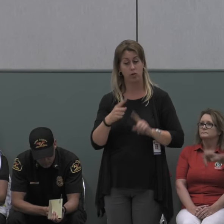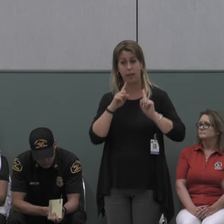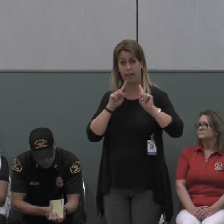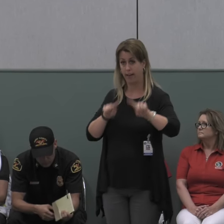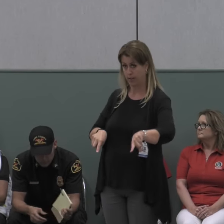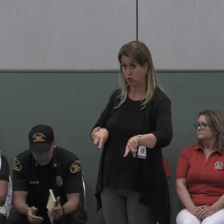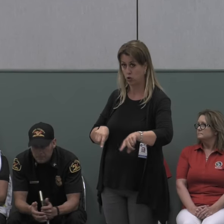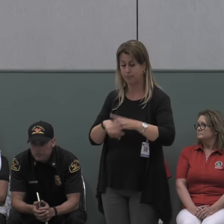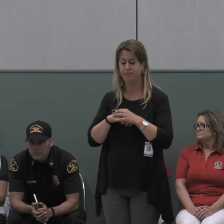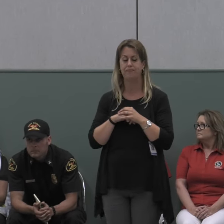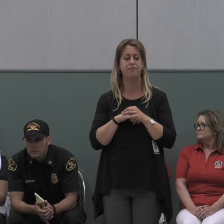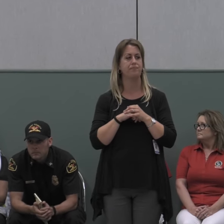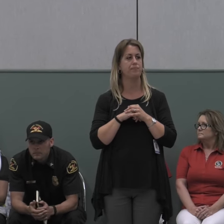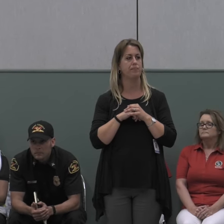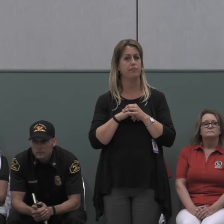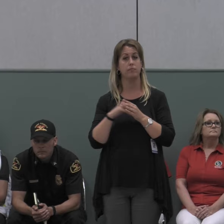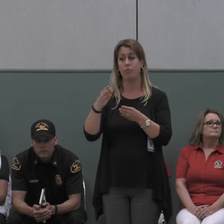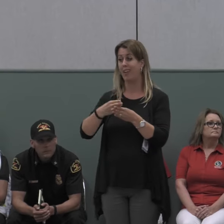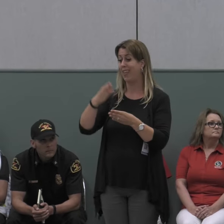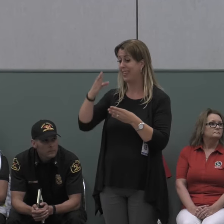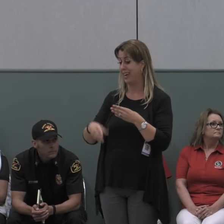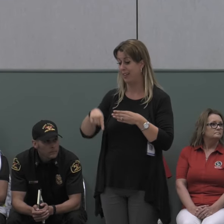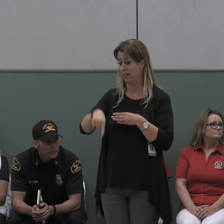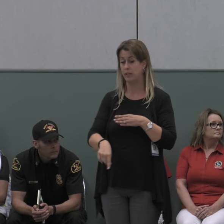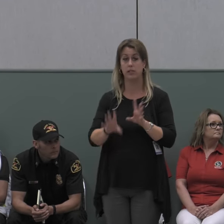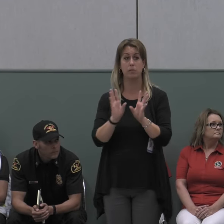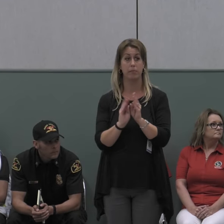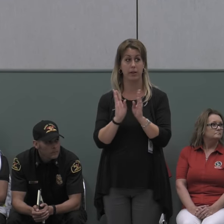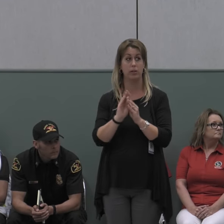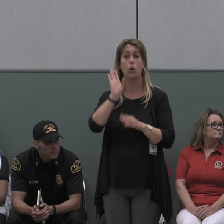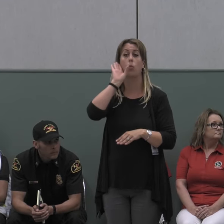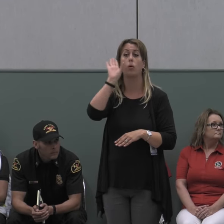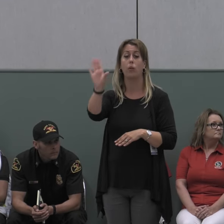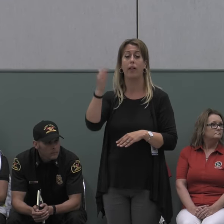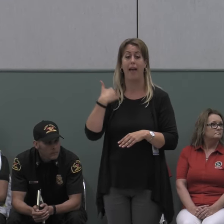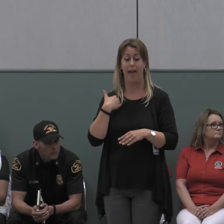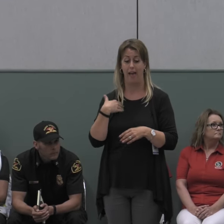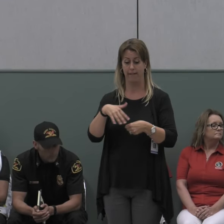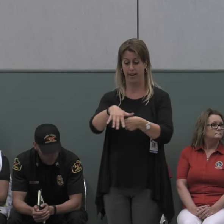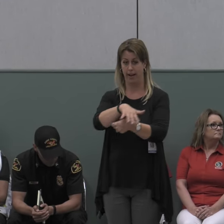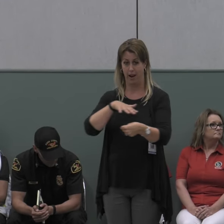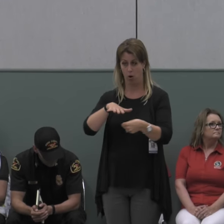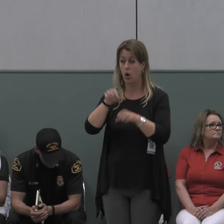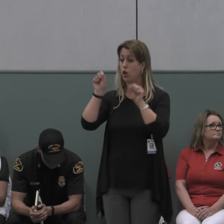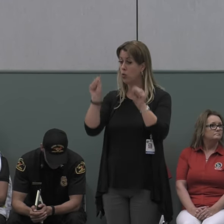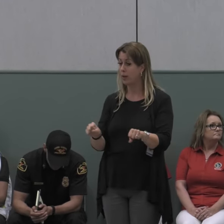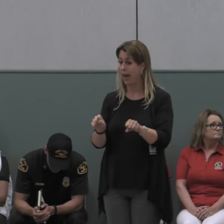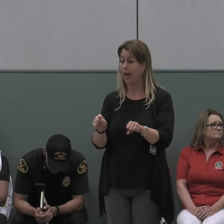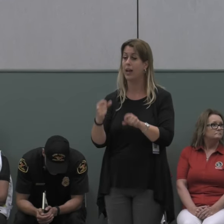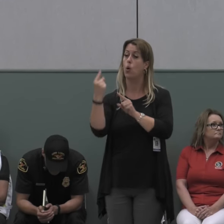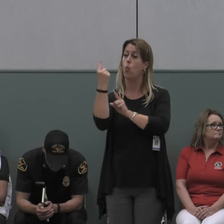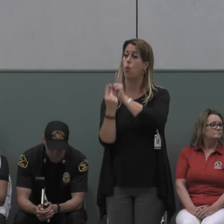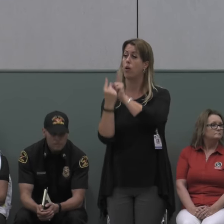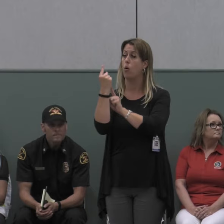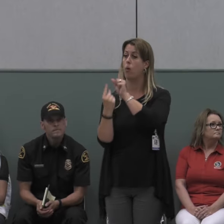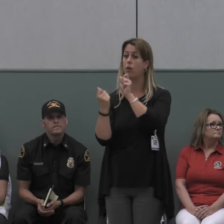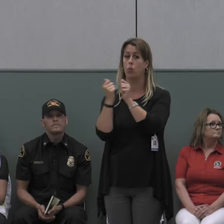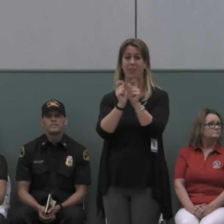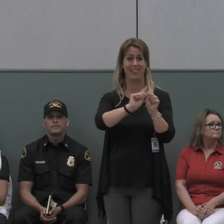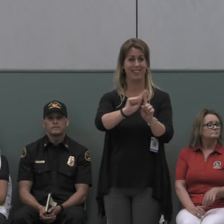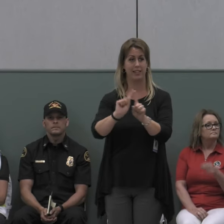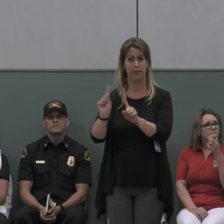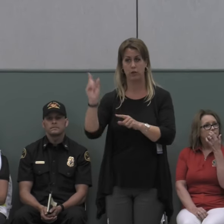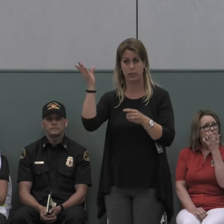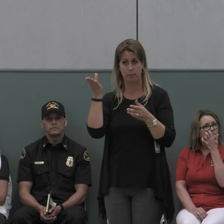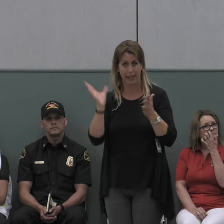have, at the end of this, we will have an area of time to where you can have a one-on-one questioning with all our speakers. Our